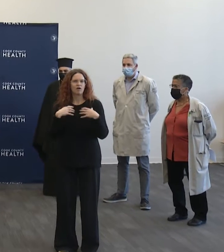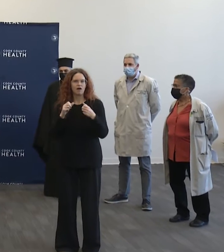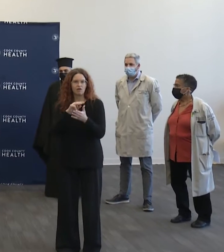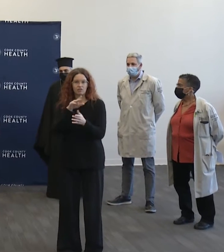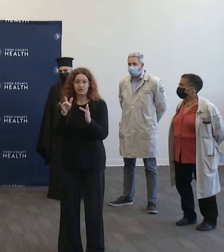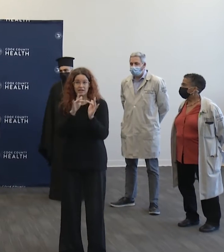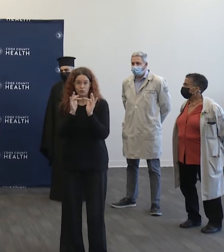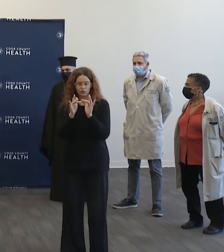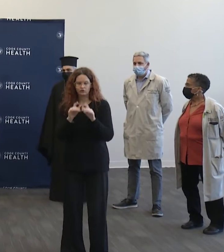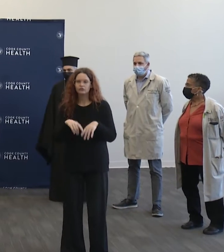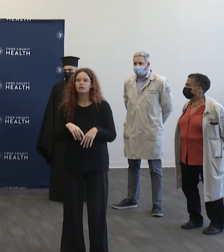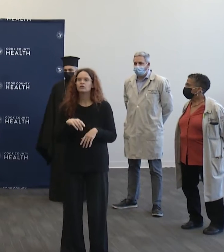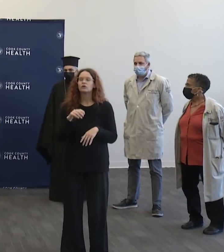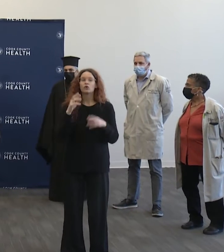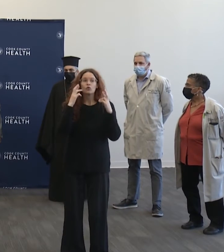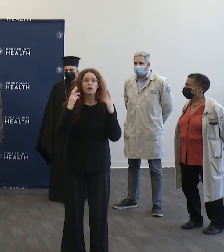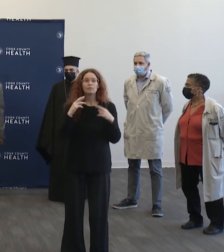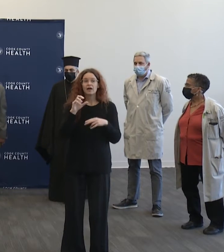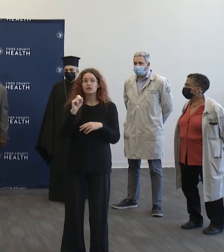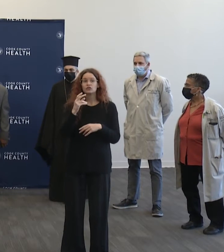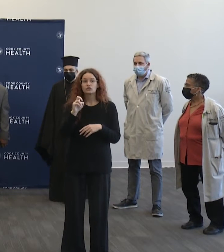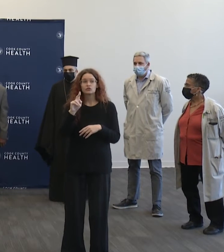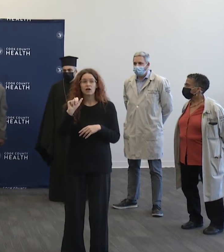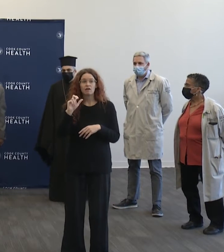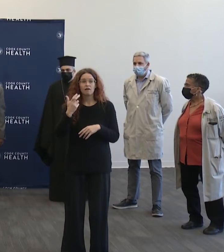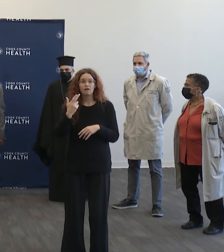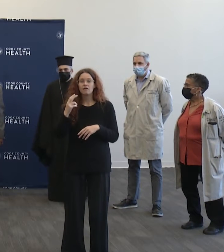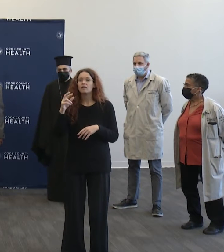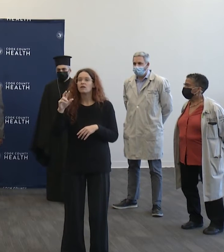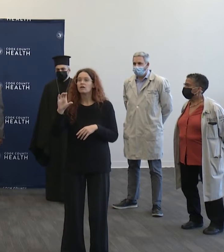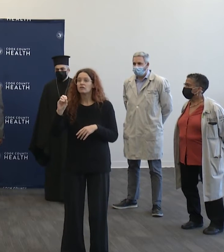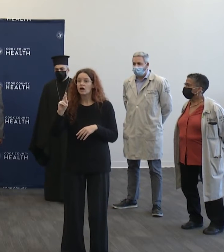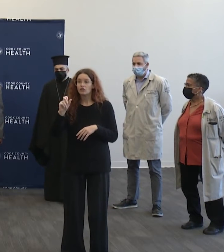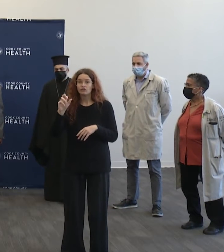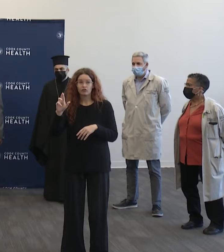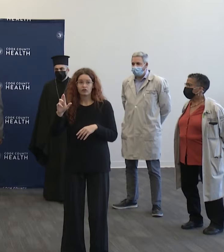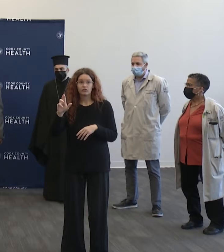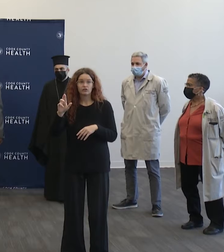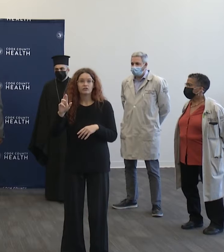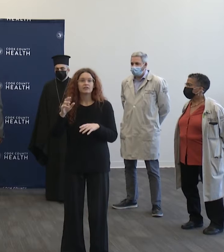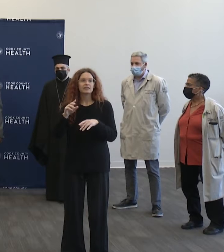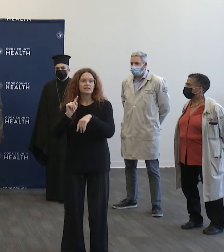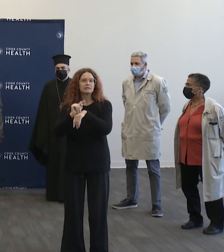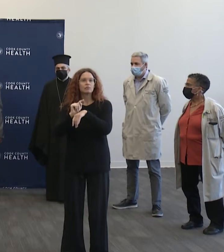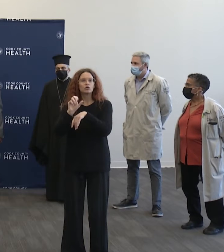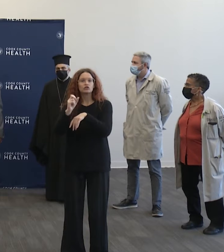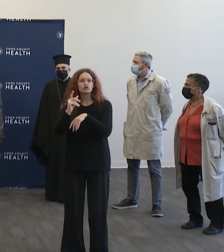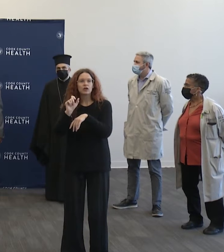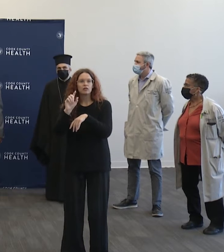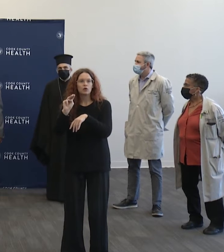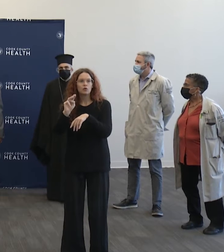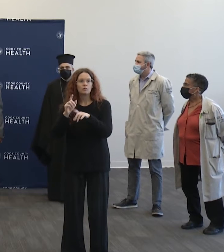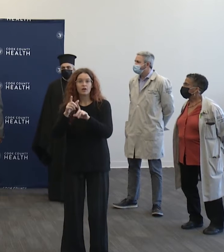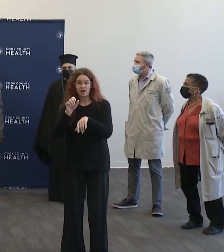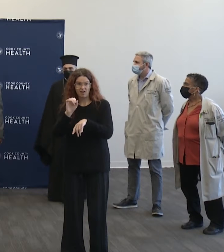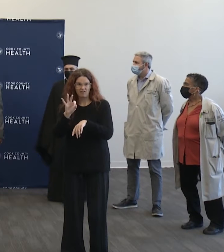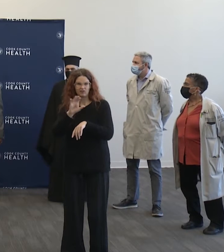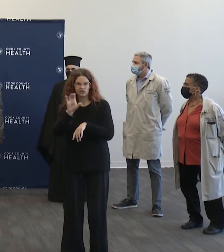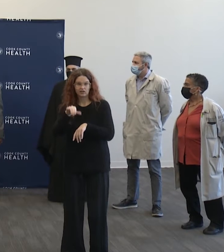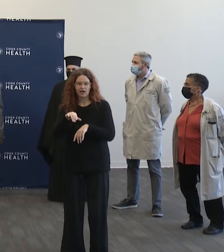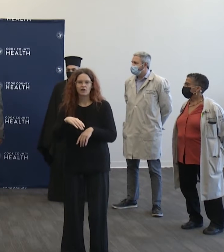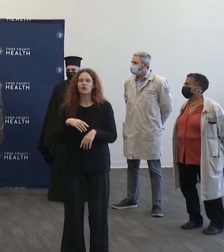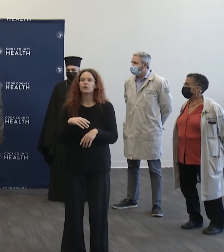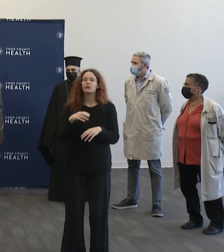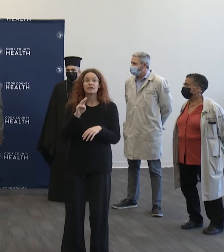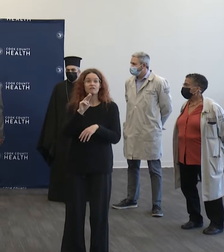Rabbi Shoshana Conover, Temple Shalom of Chicago. Imam Hassan Ali,